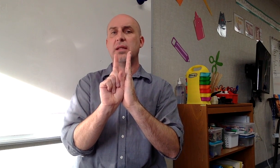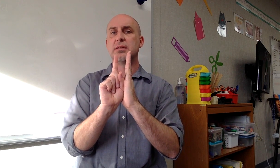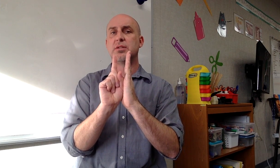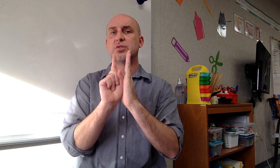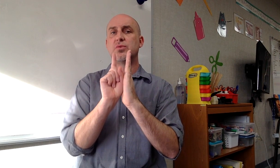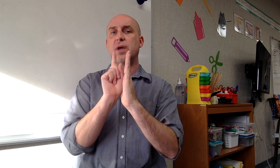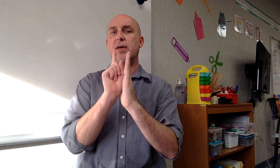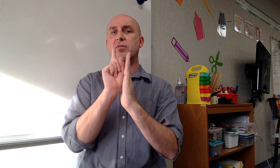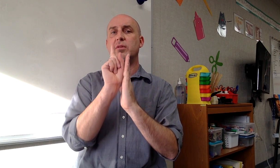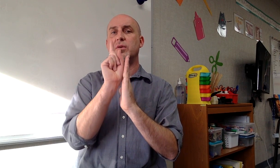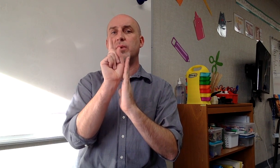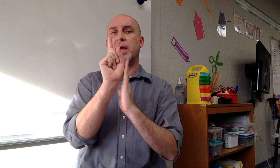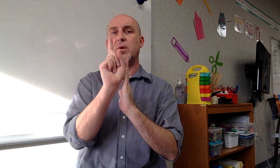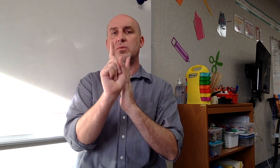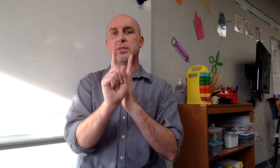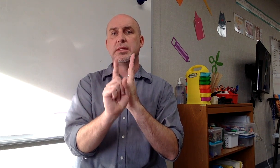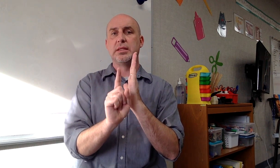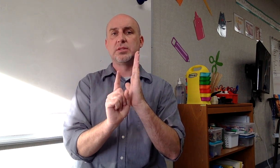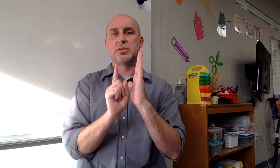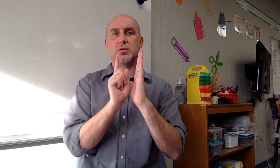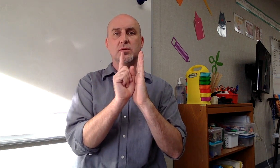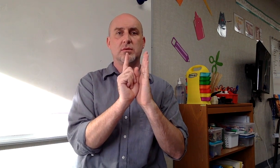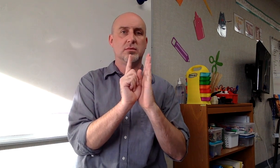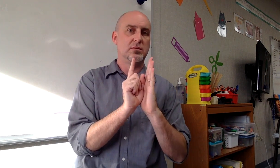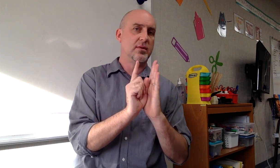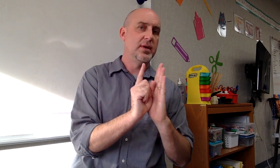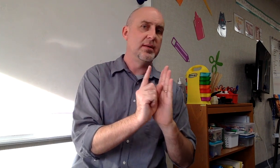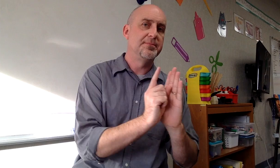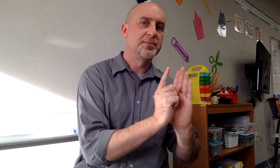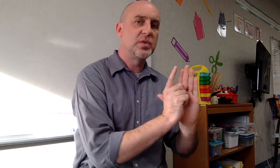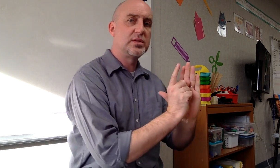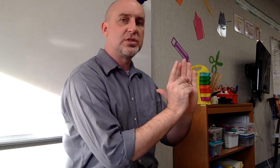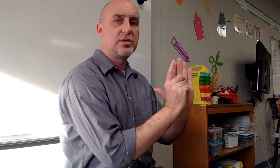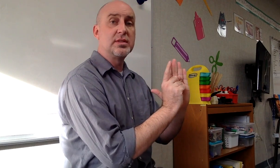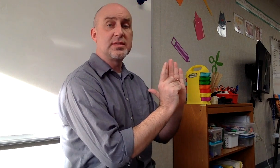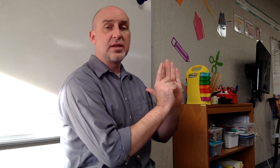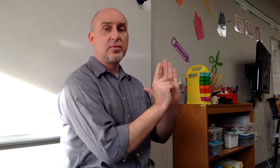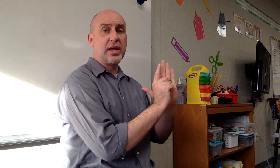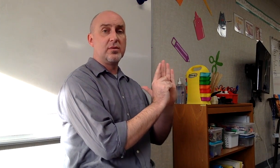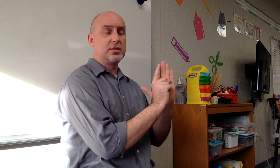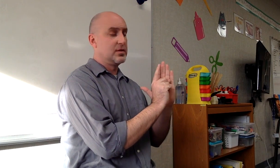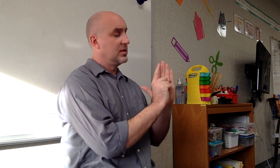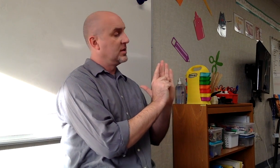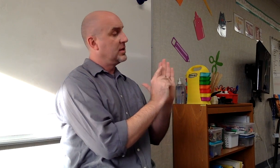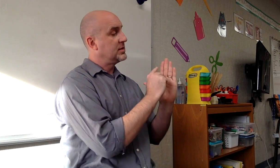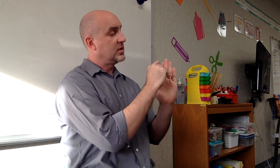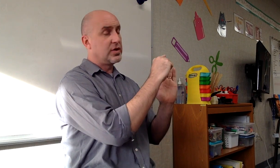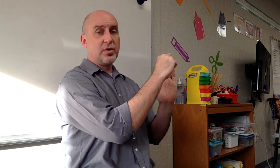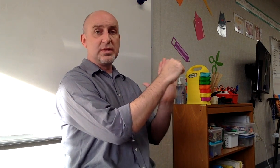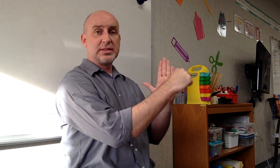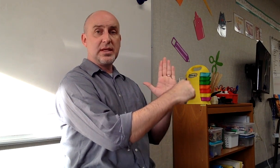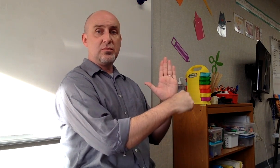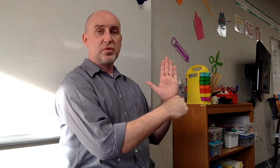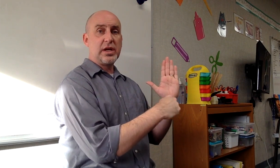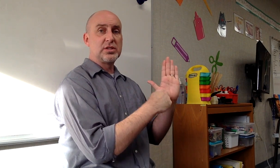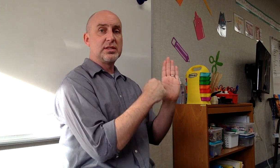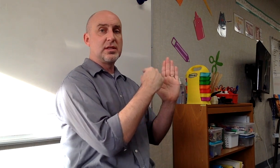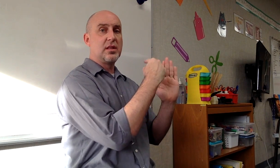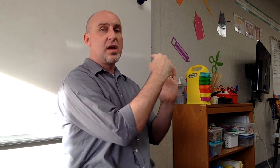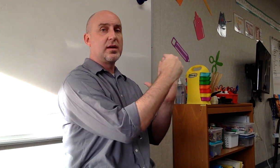gonna travel around in a circle, all right? So as I turn the sign around, it's gonna go in the same direction as a clock. It's